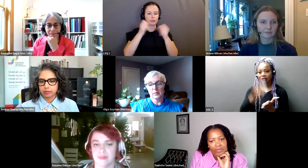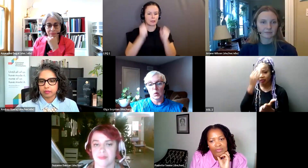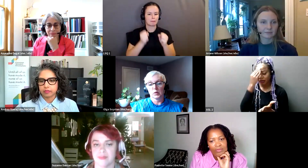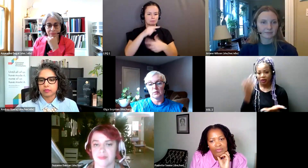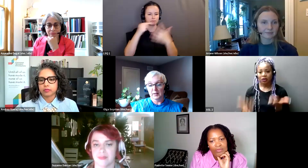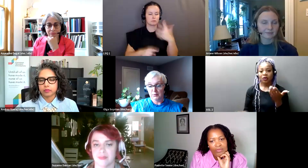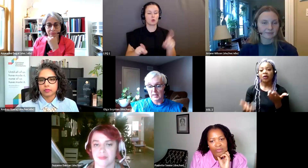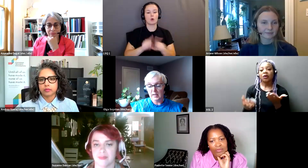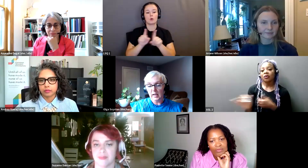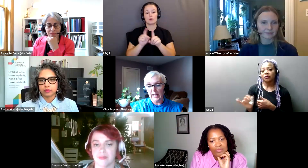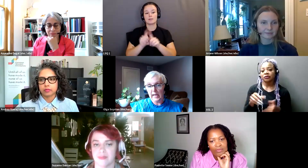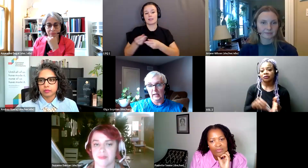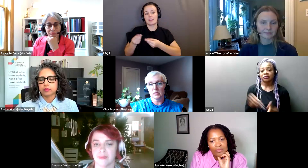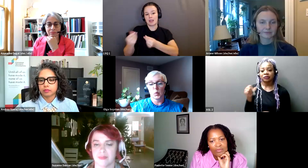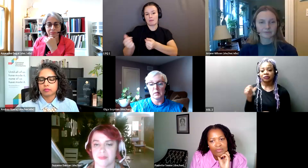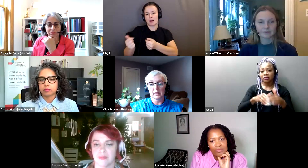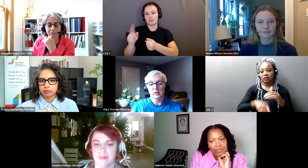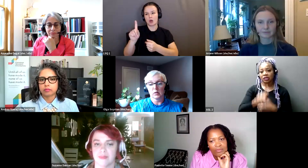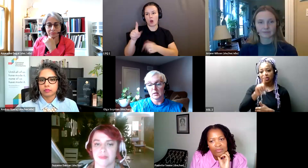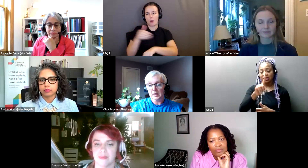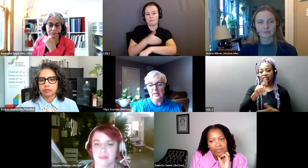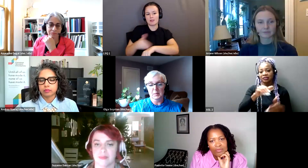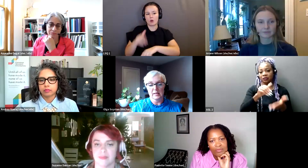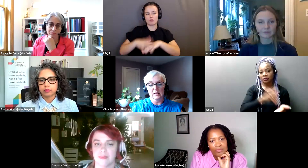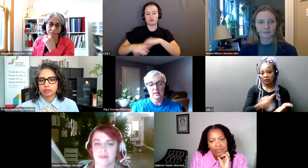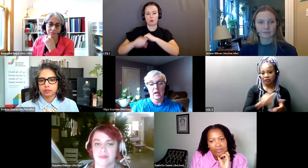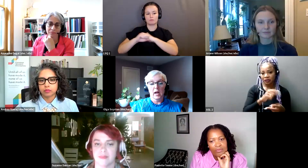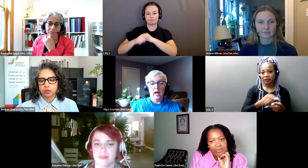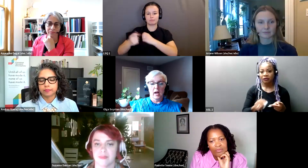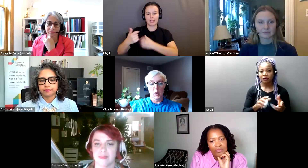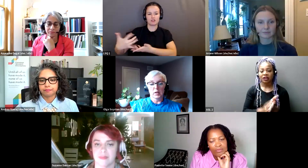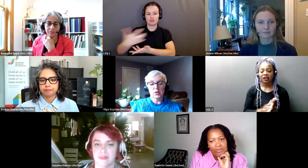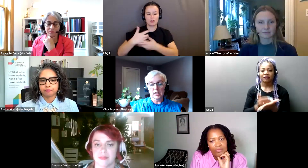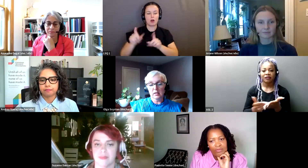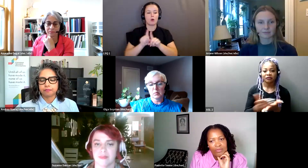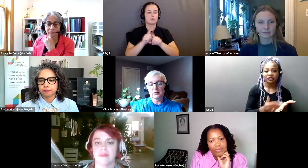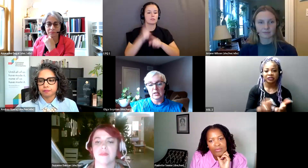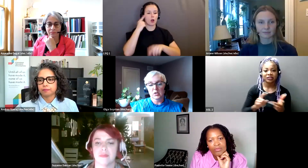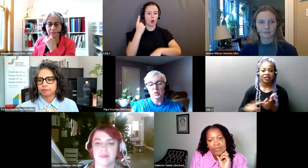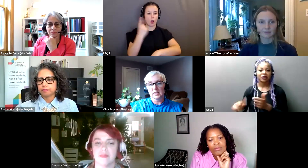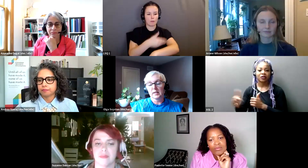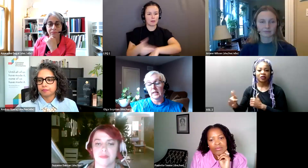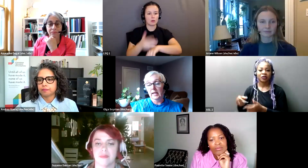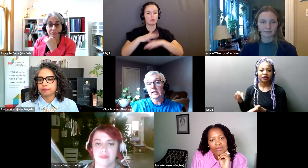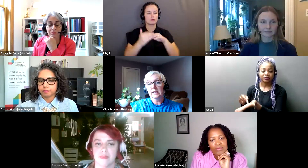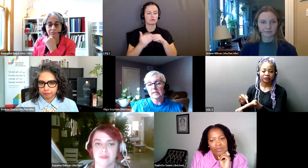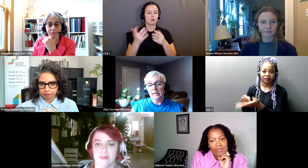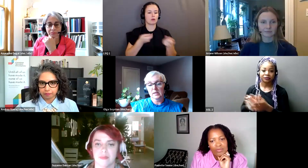million on fundraising and 1 million on admin expenses. Our charitable ratio is